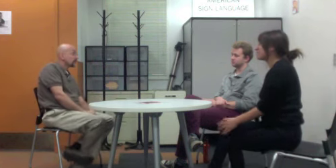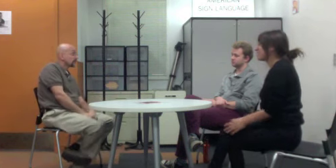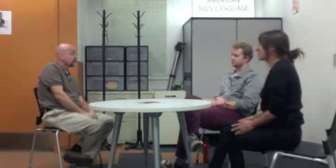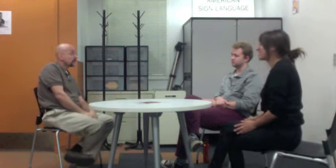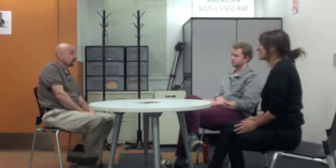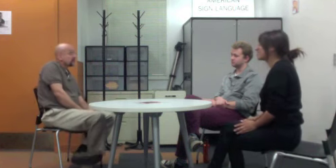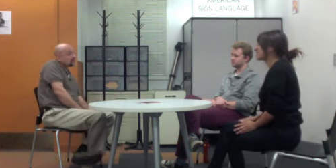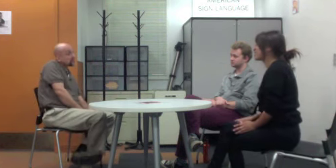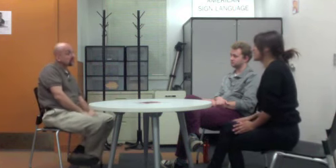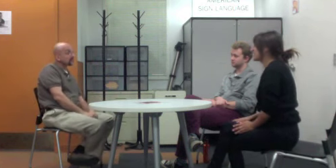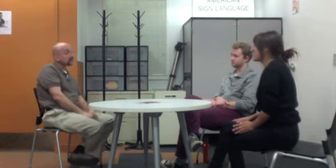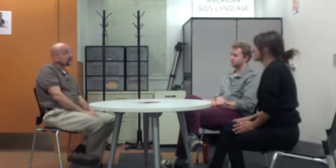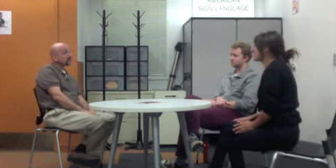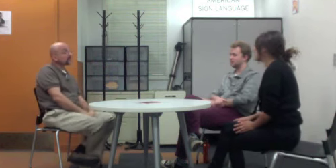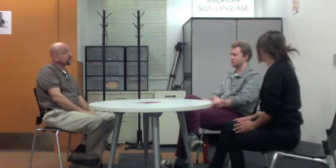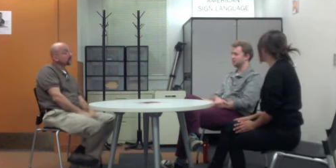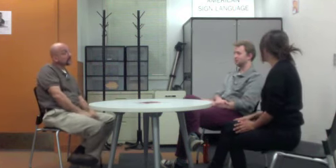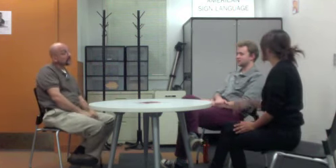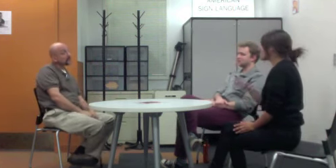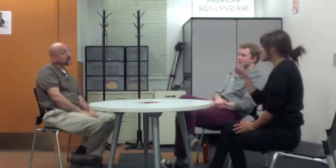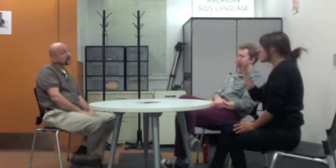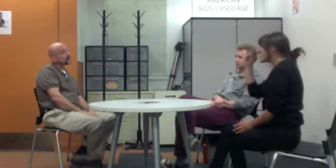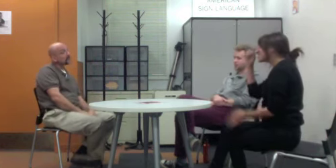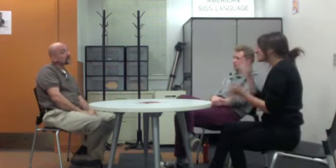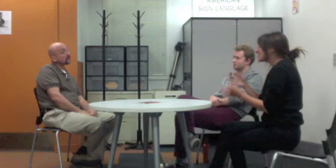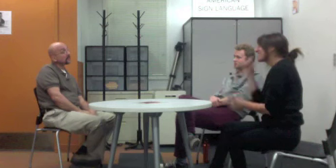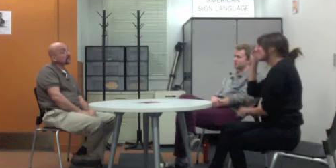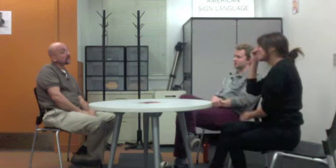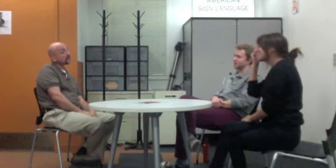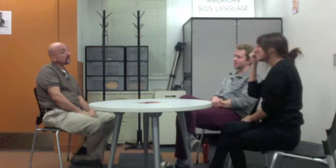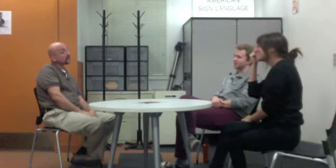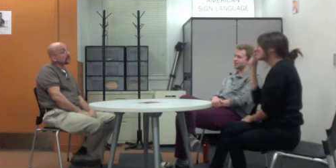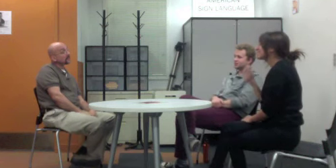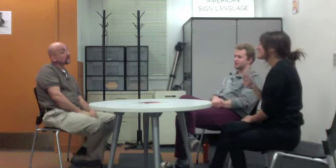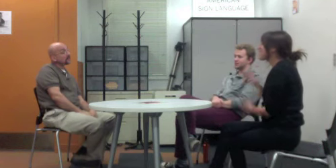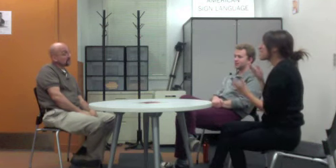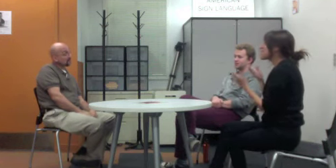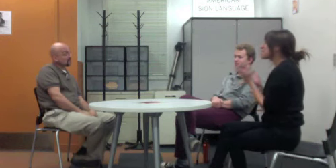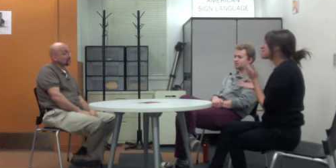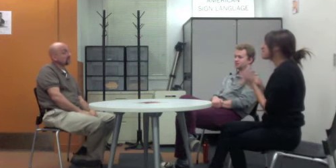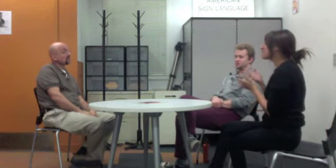things up quickly. Yeah, I'll definitely think about it. Maybe I'll take an ASL 1 class in the fall.